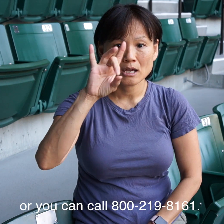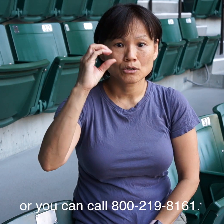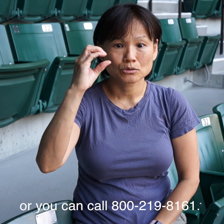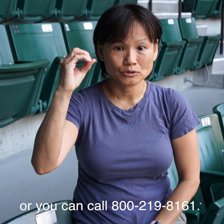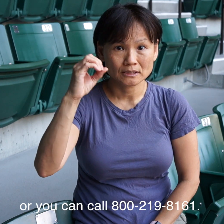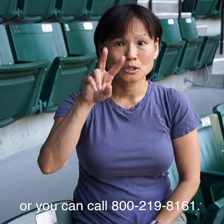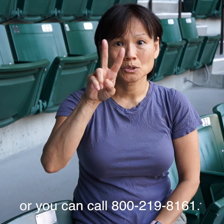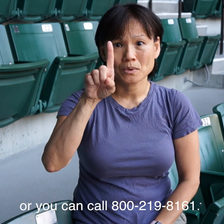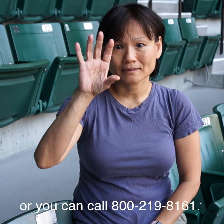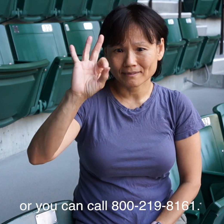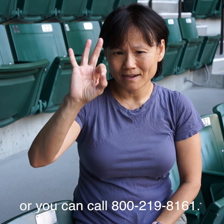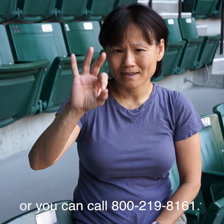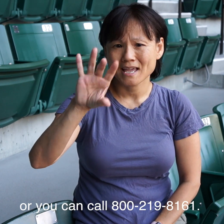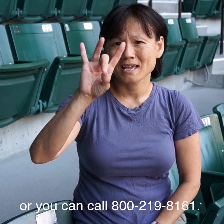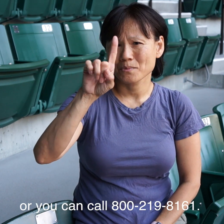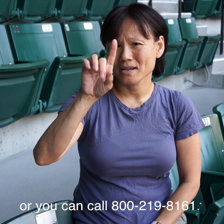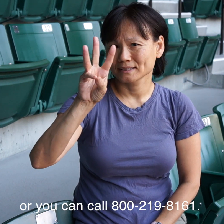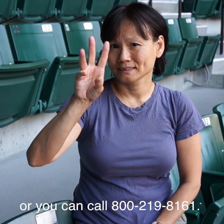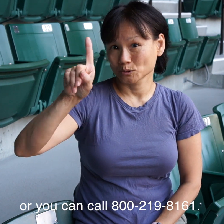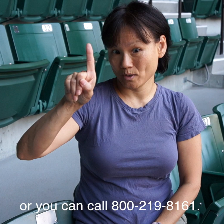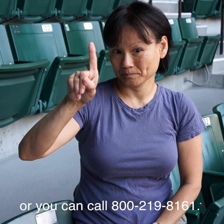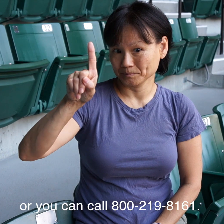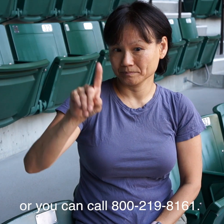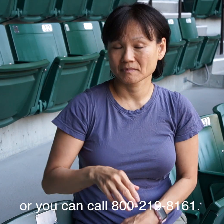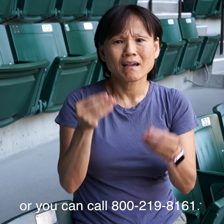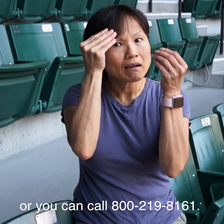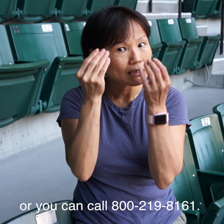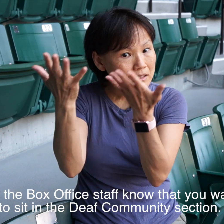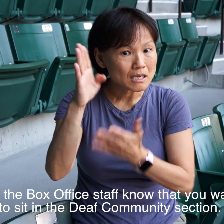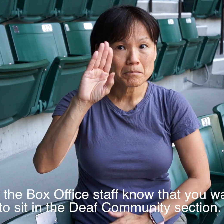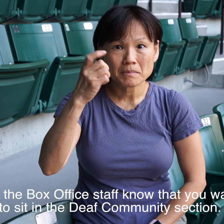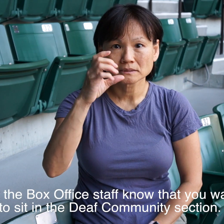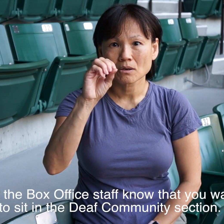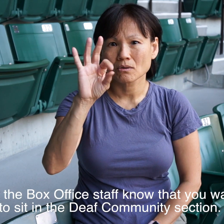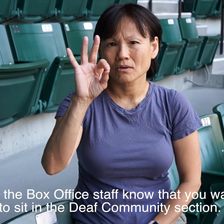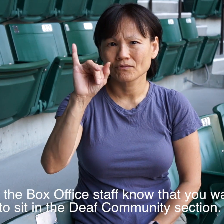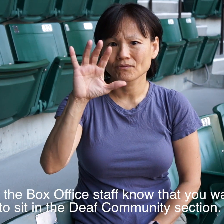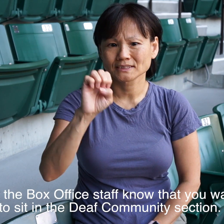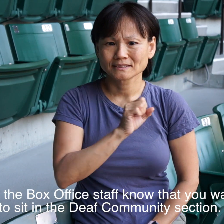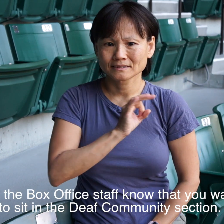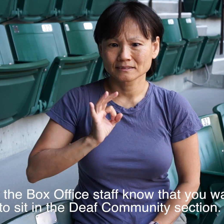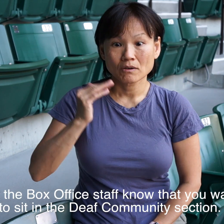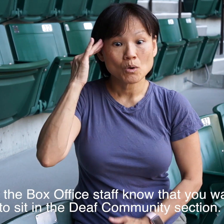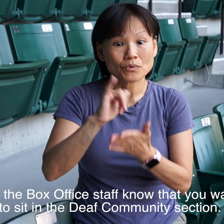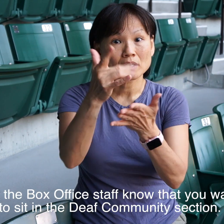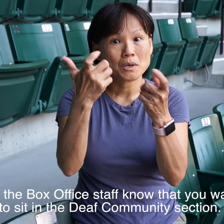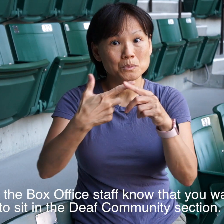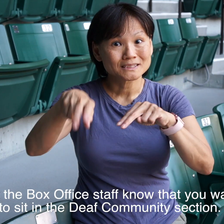800-219-8161. Let the box office staff know that you want